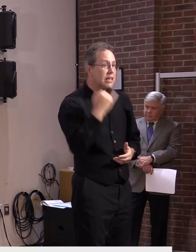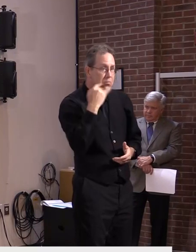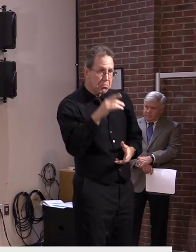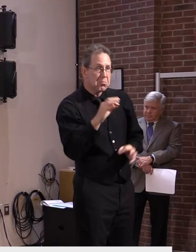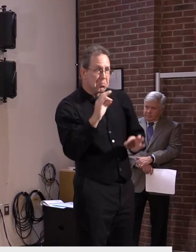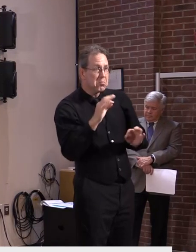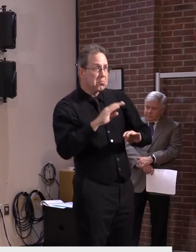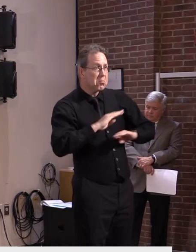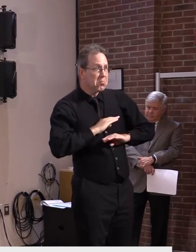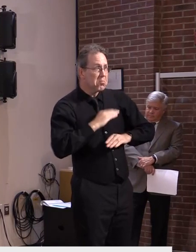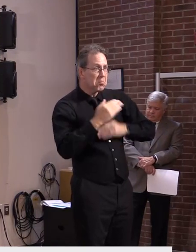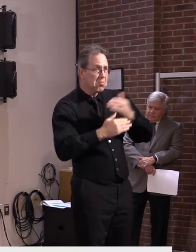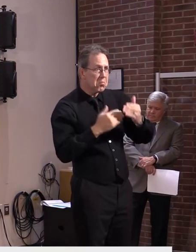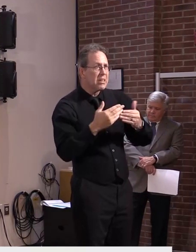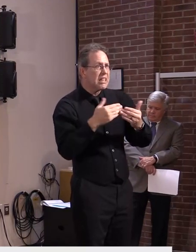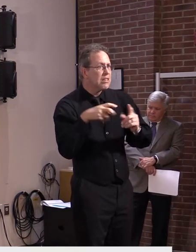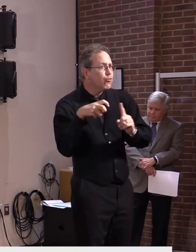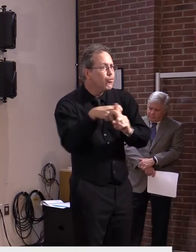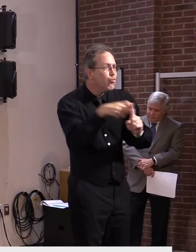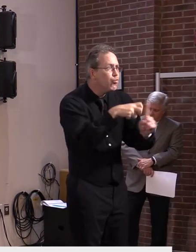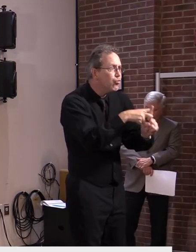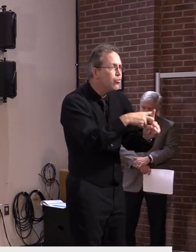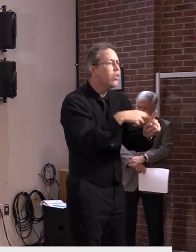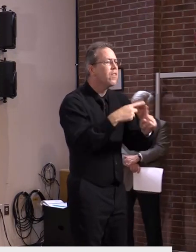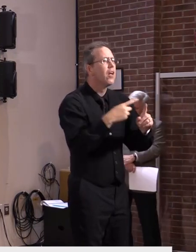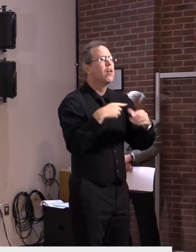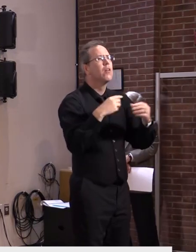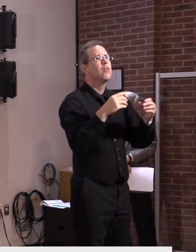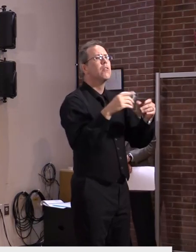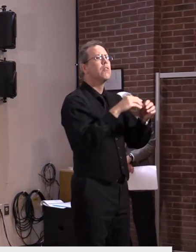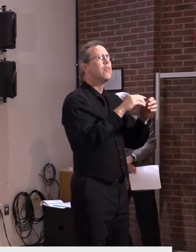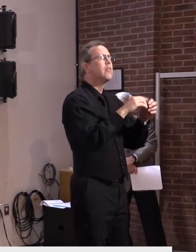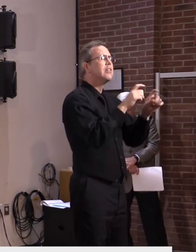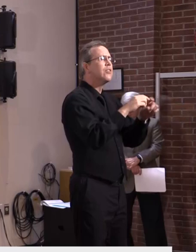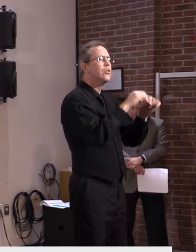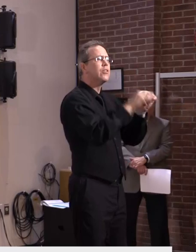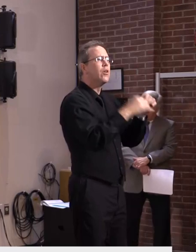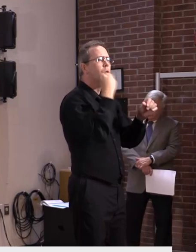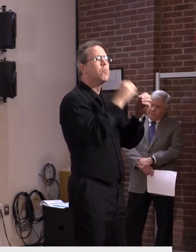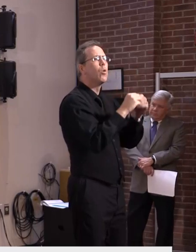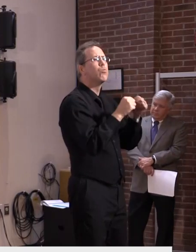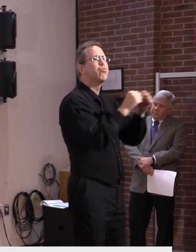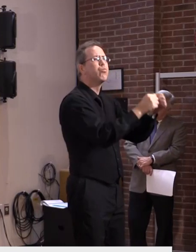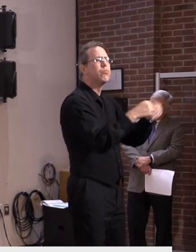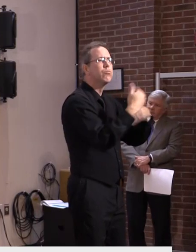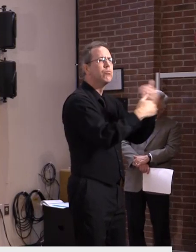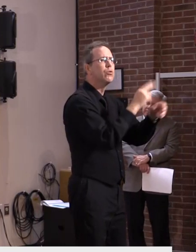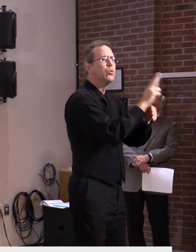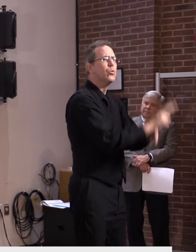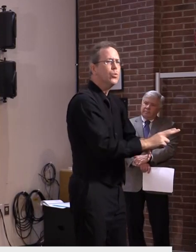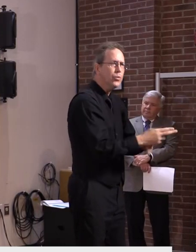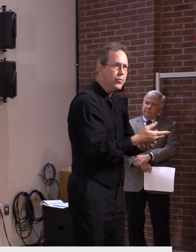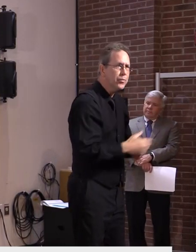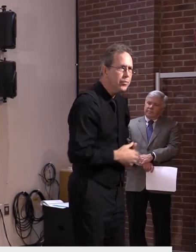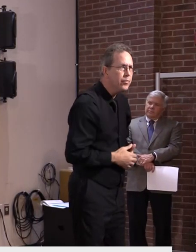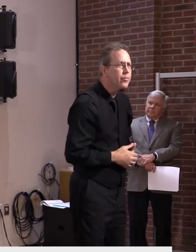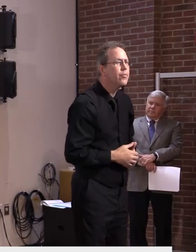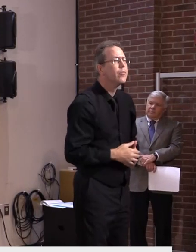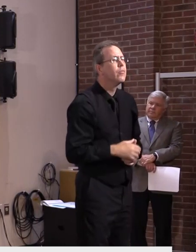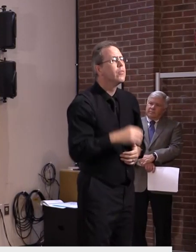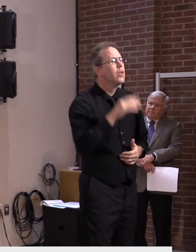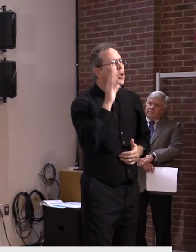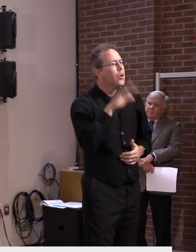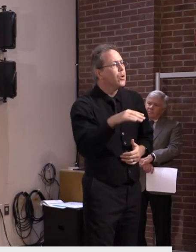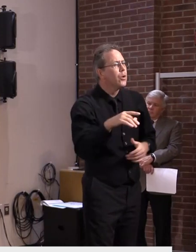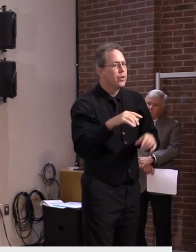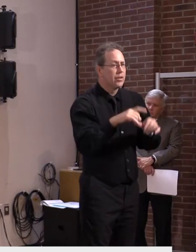not only concerned about the amount of time involved in contact tracing, but also the amount of conflict it's creating for schools and their families. Families experience